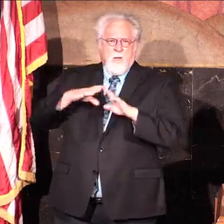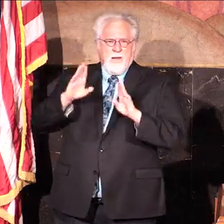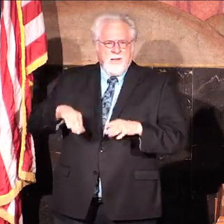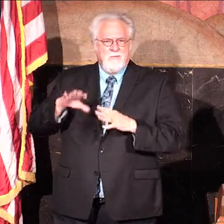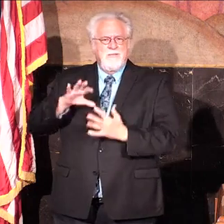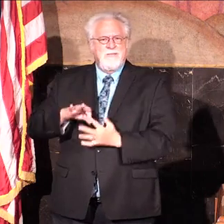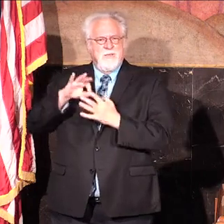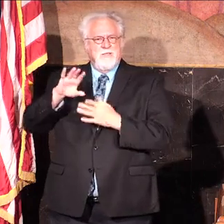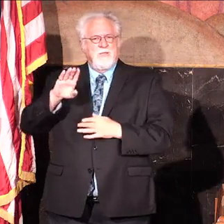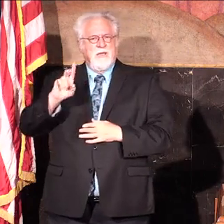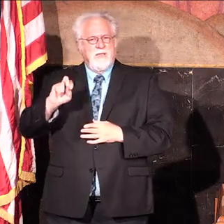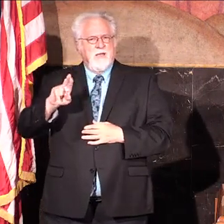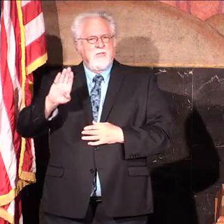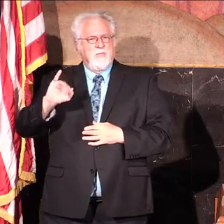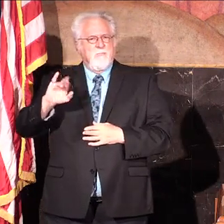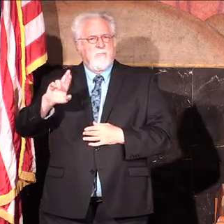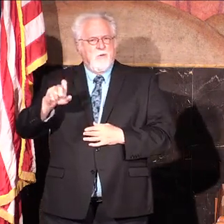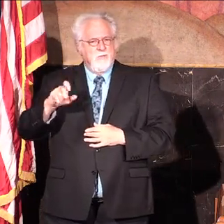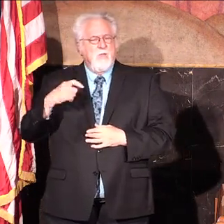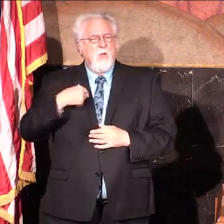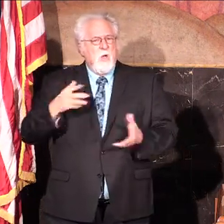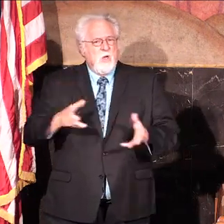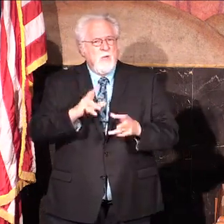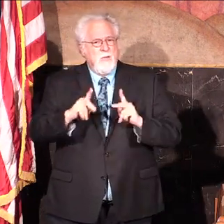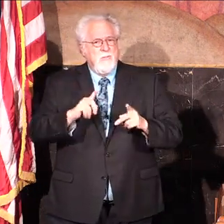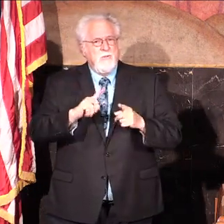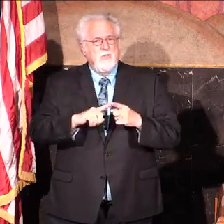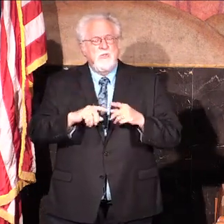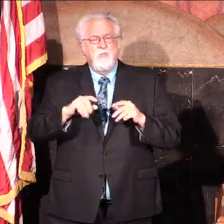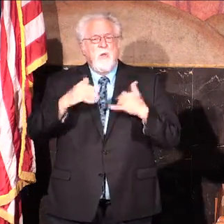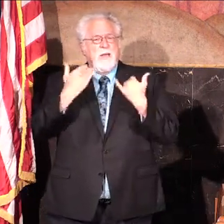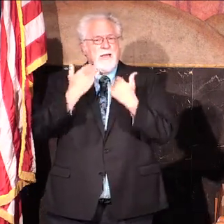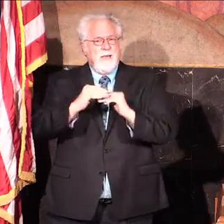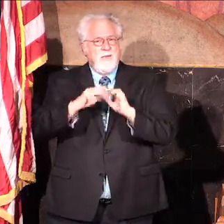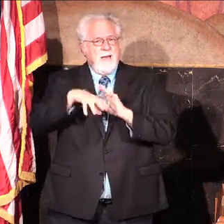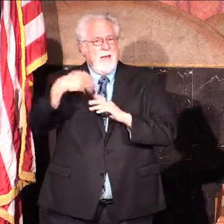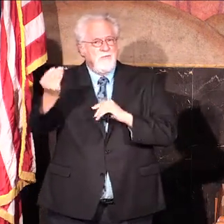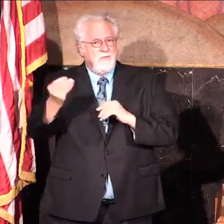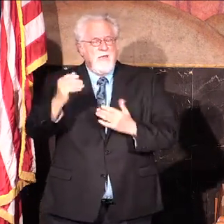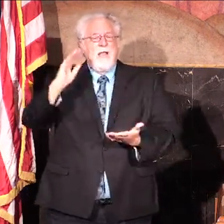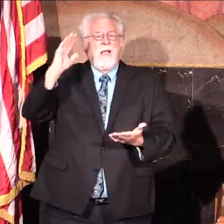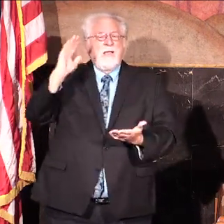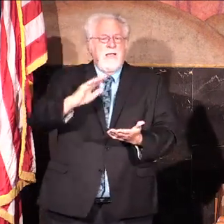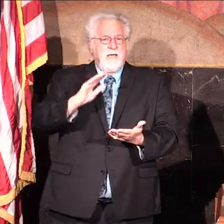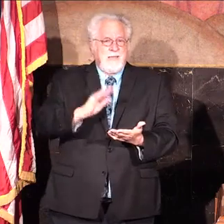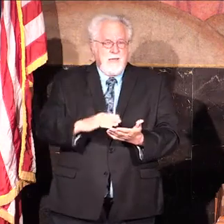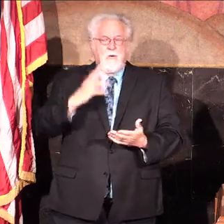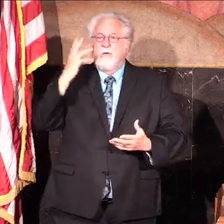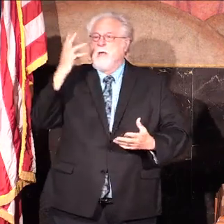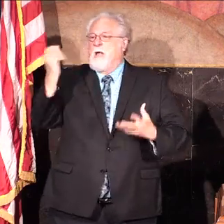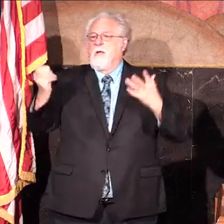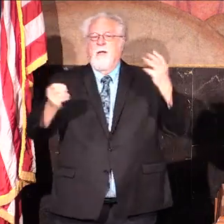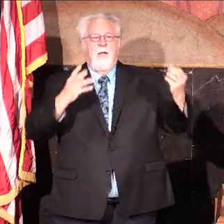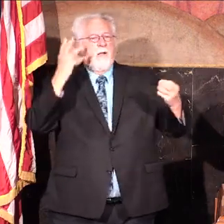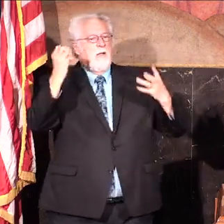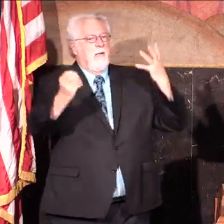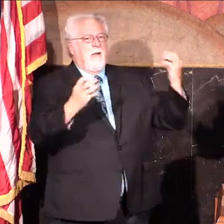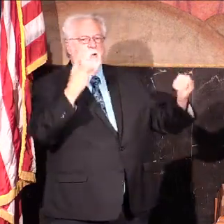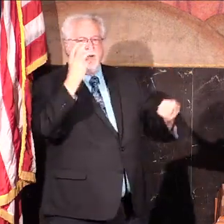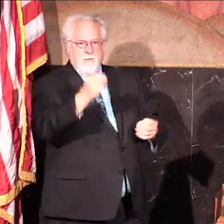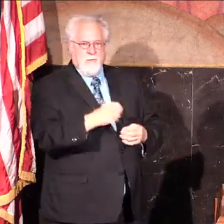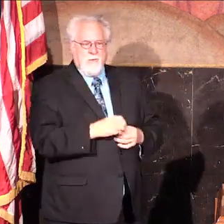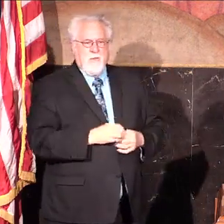Birx. We're encouraging people to limit their movement outside their homes by cutting down on the number of trips that they